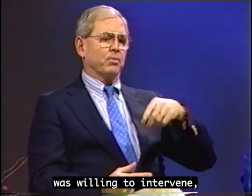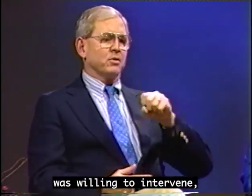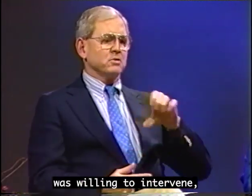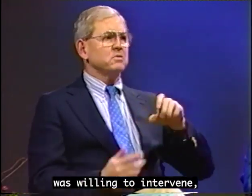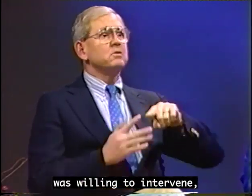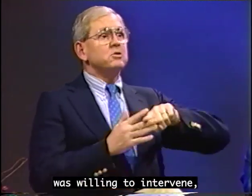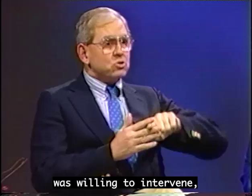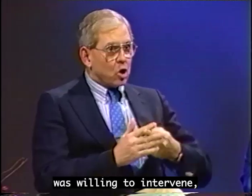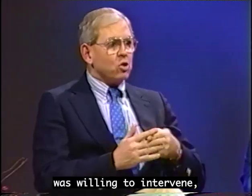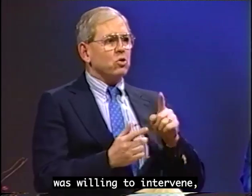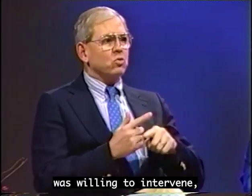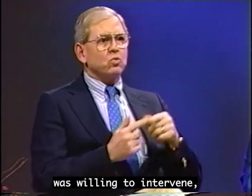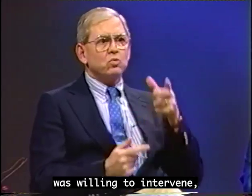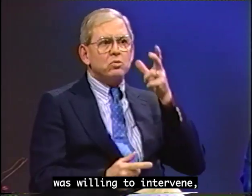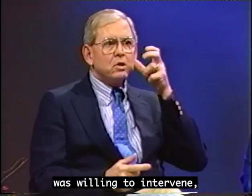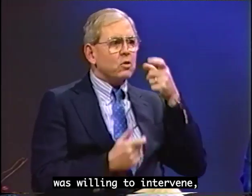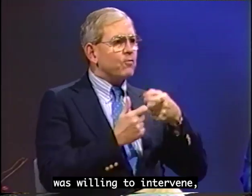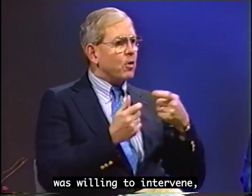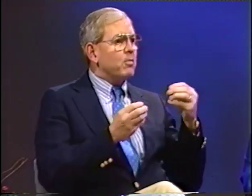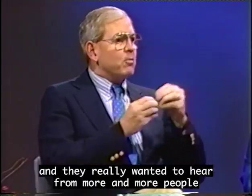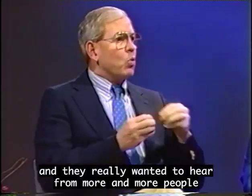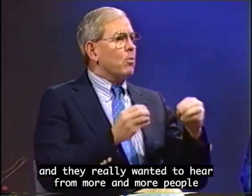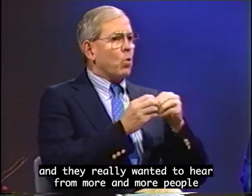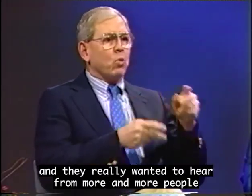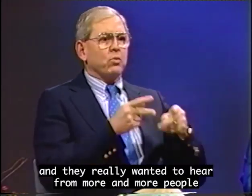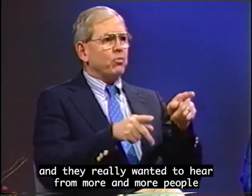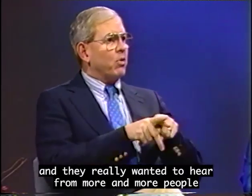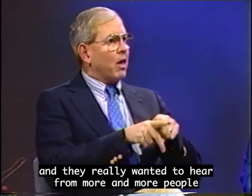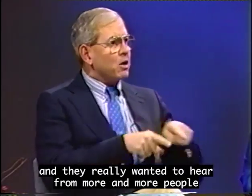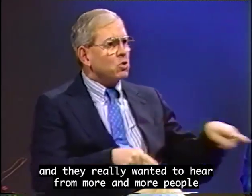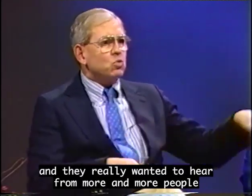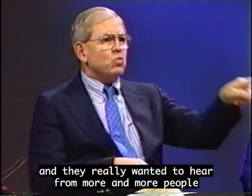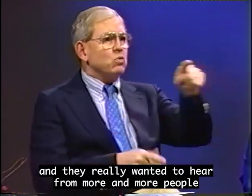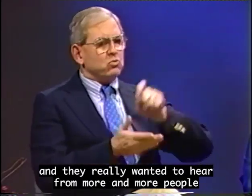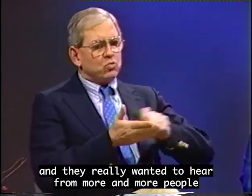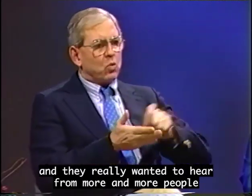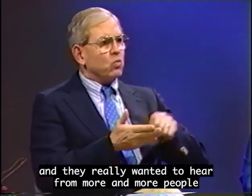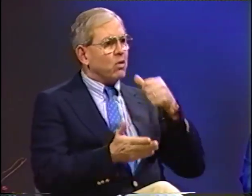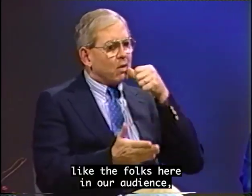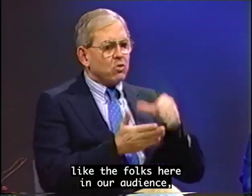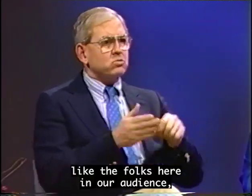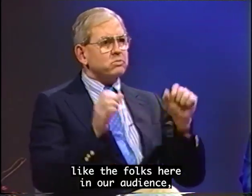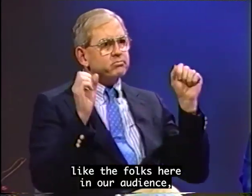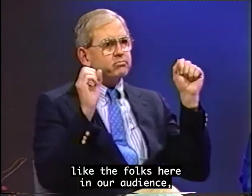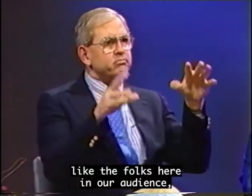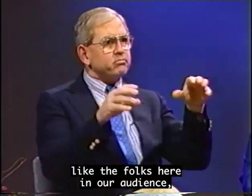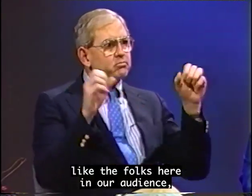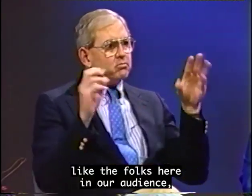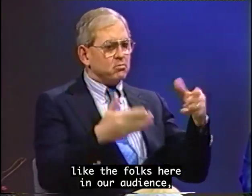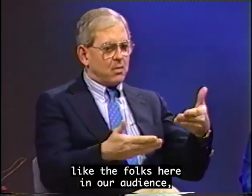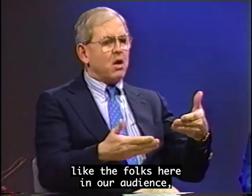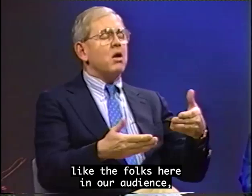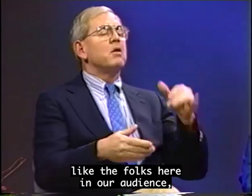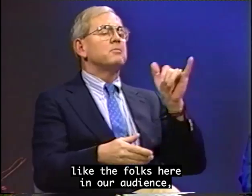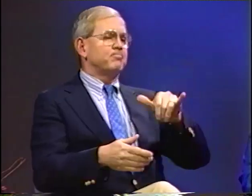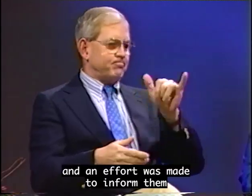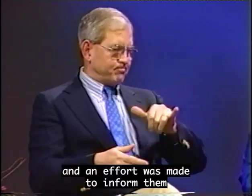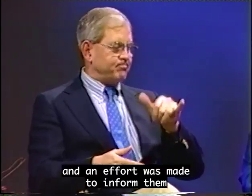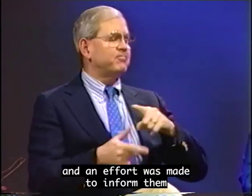was willing to intervene, and they really wanted to hear from more and more people, like the folks here in our audience.